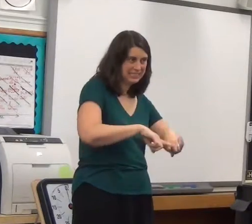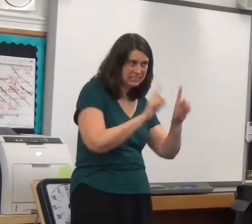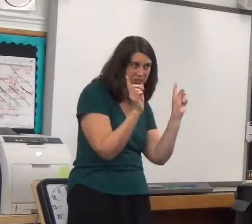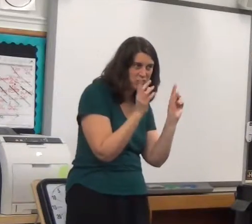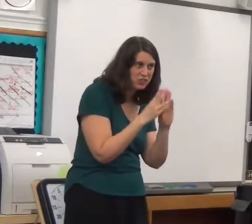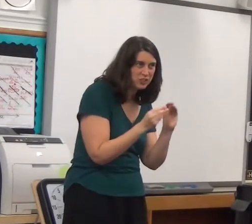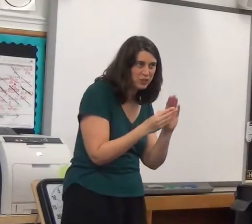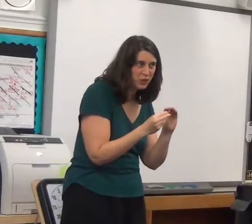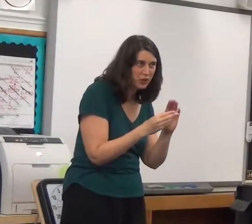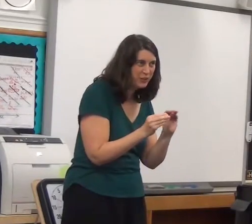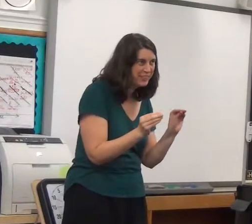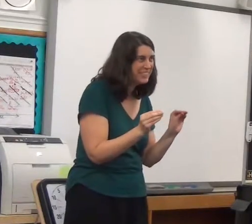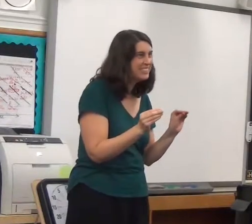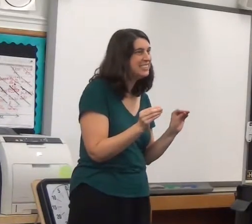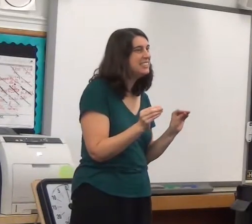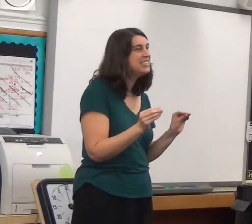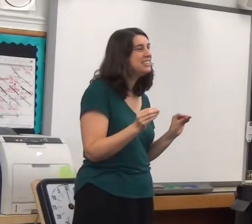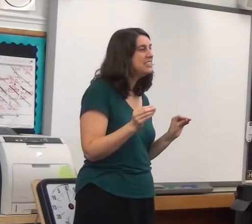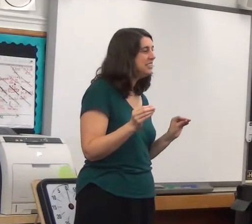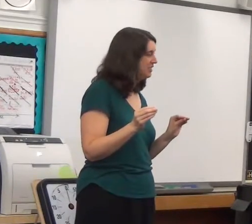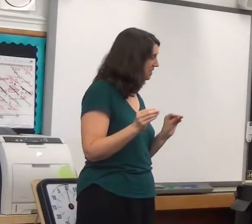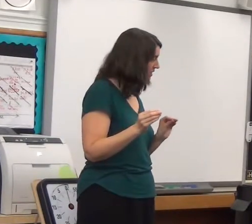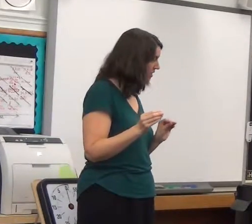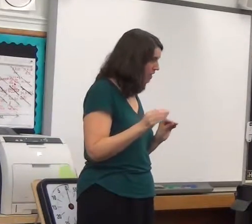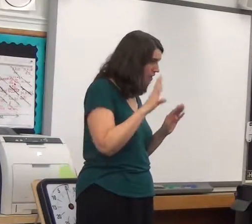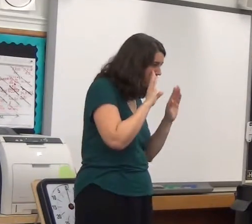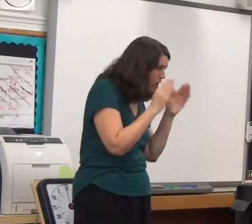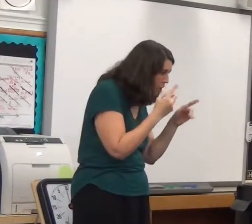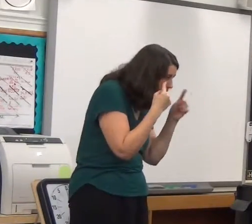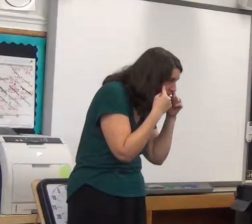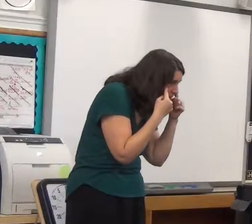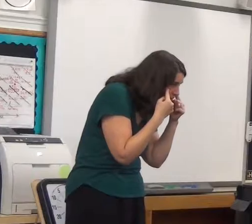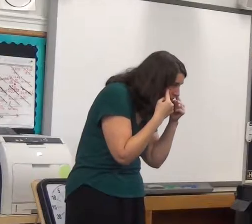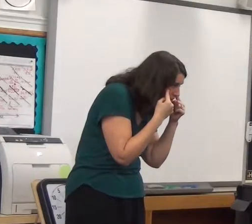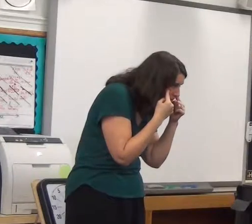different story. Oh, I want to go get something.